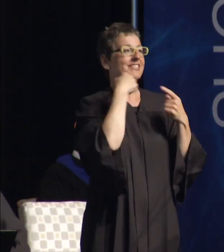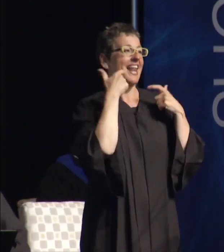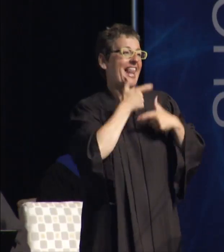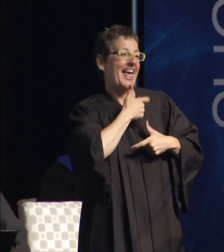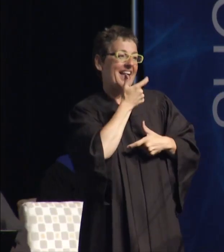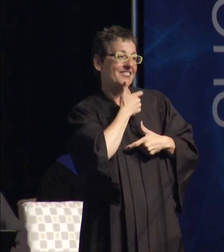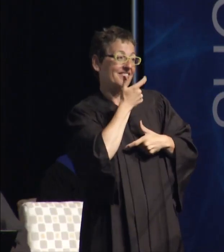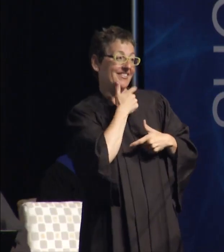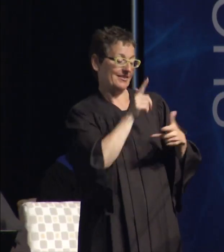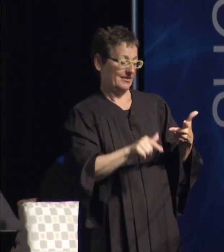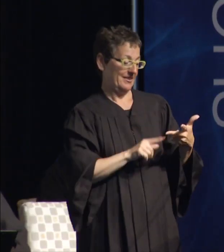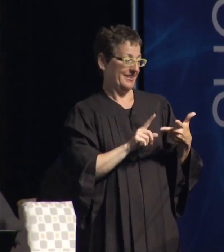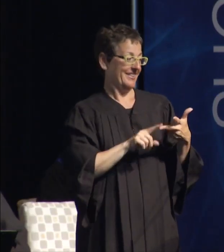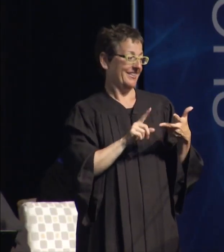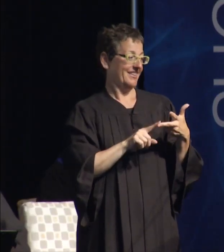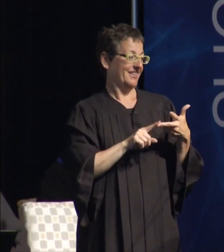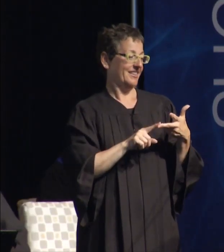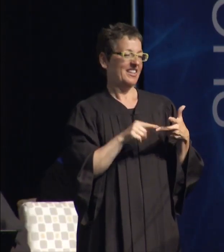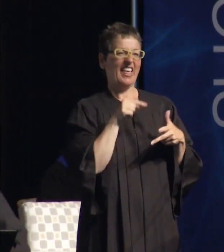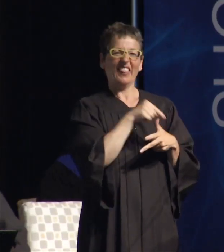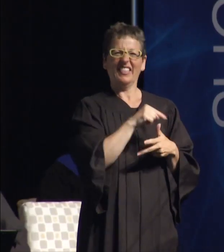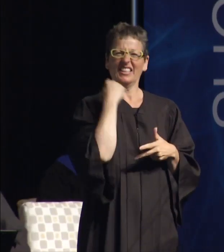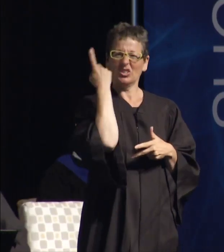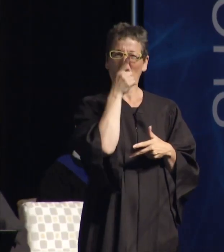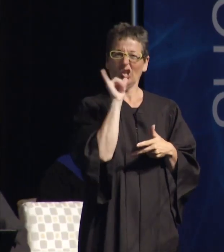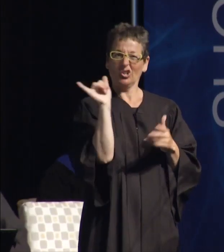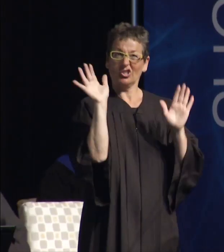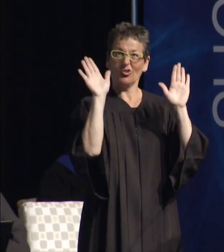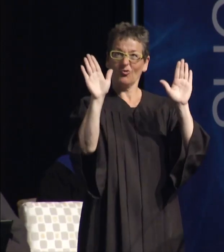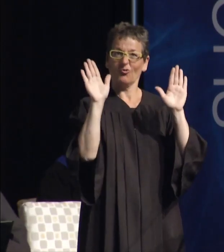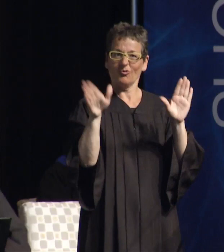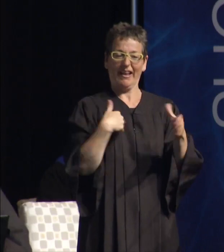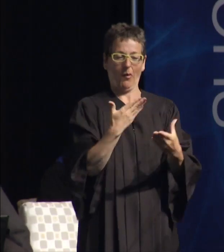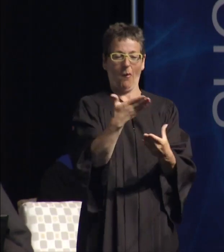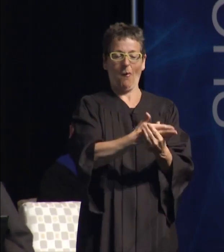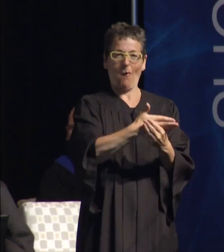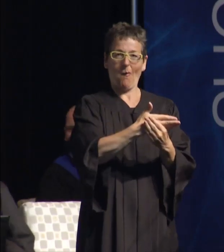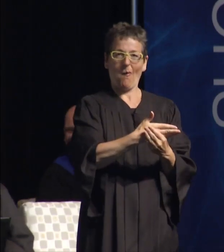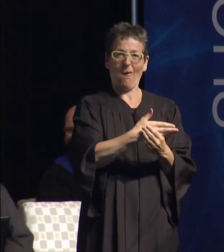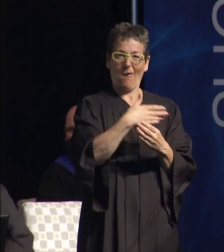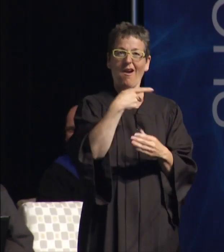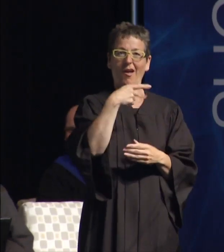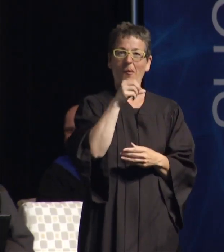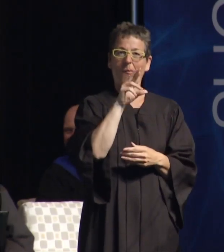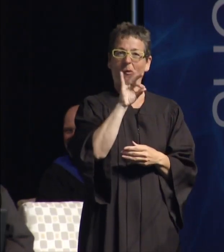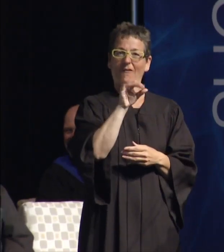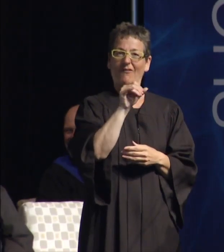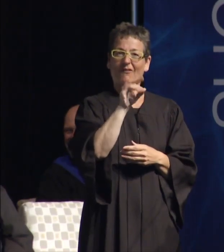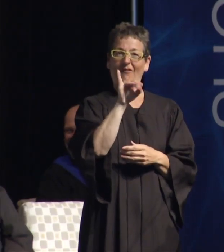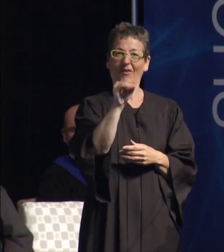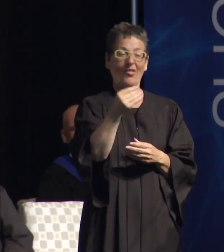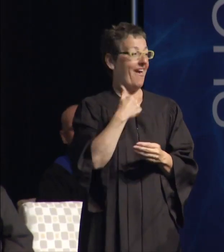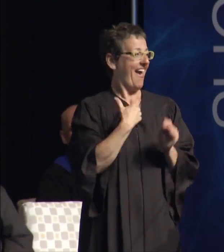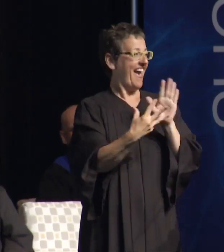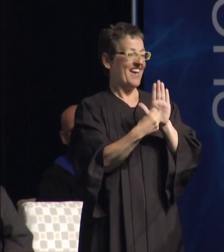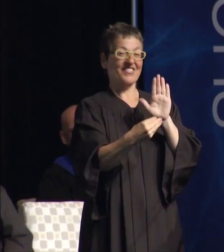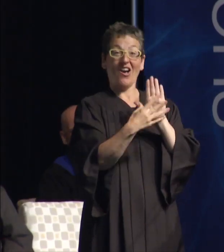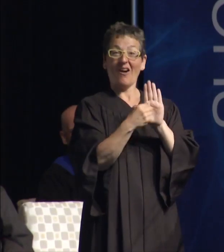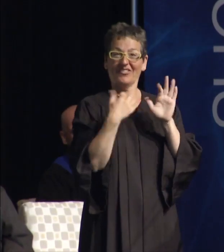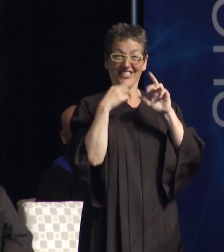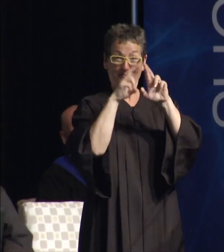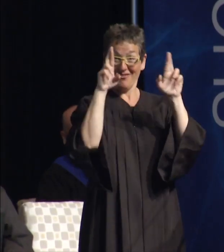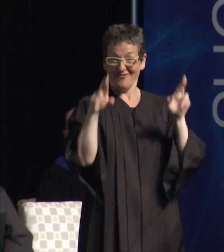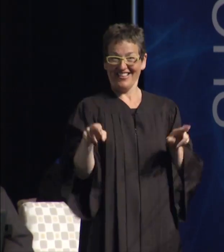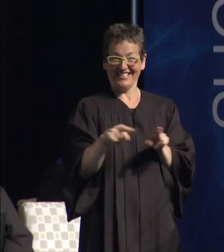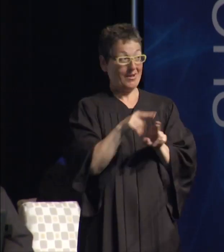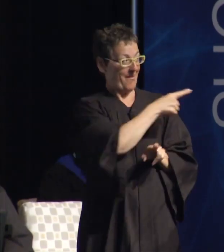number three, this will look great on my portfolio. I just happen to have some copies of my resume here. If